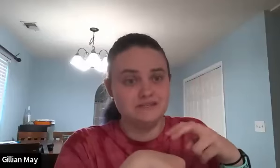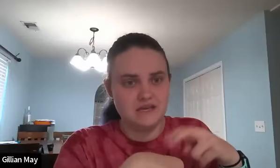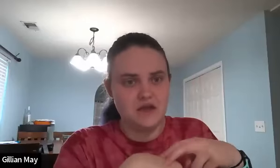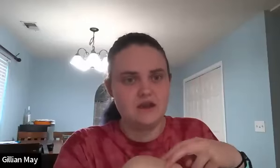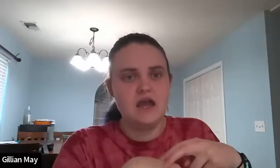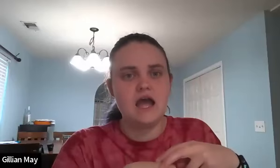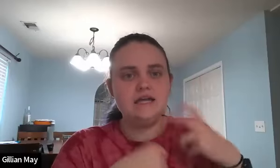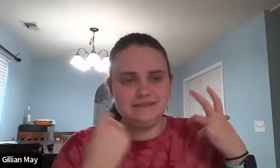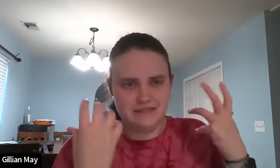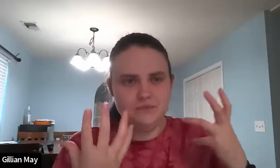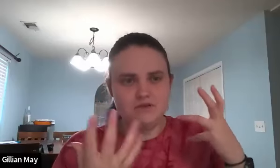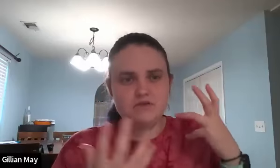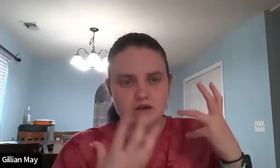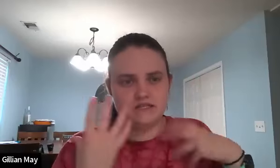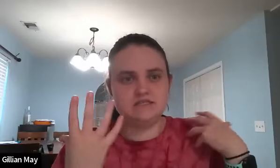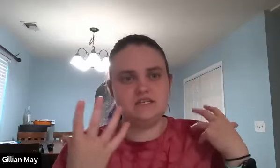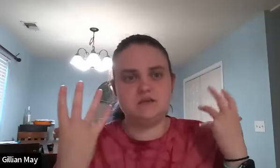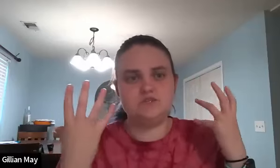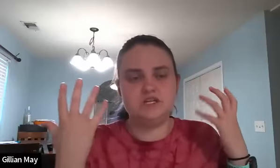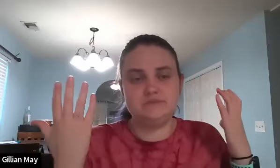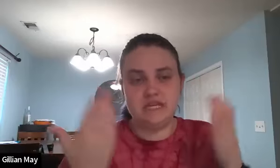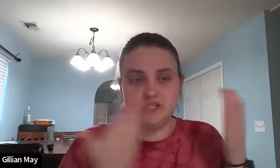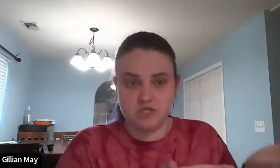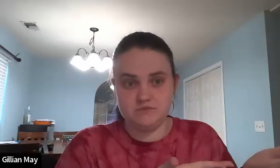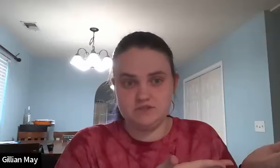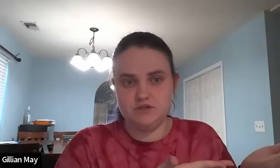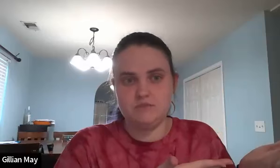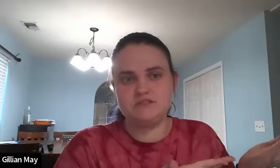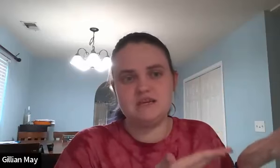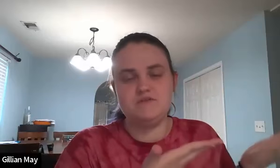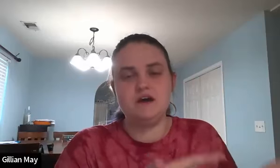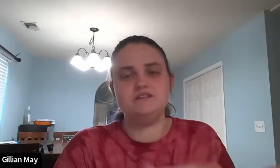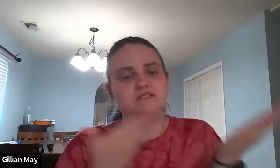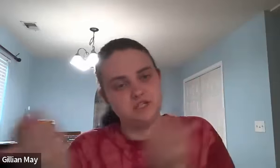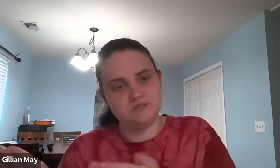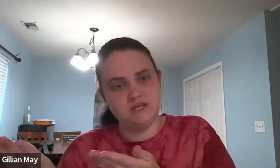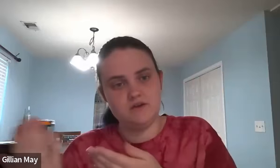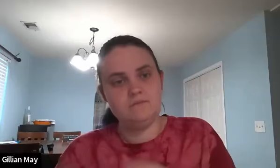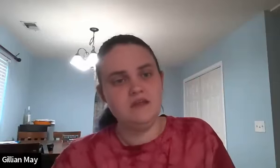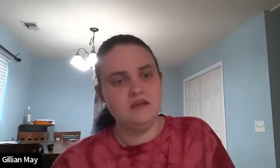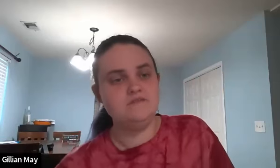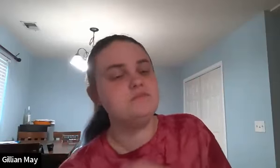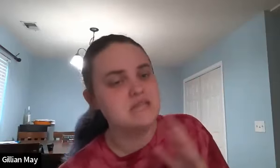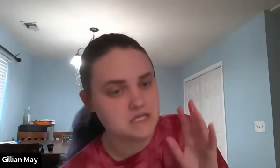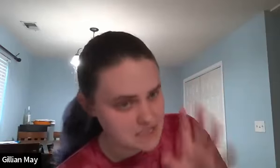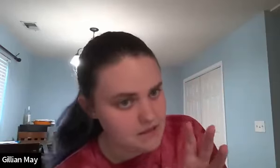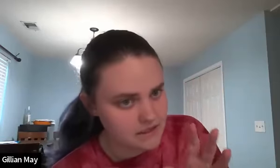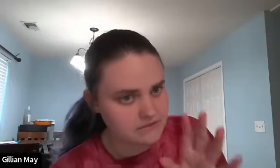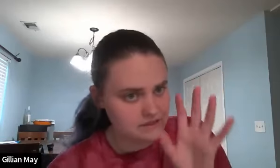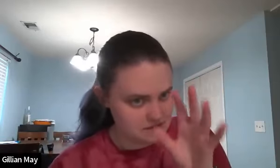say that. I typically, the context is the assumption it's potato chips. You know, most of the time you have hot dogs and chips together. If you have potato salad, that's a different